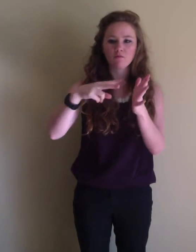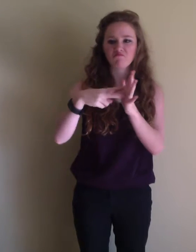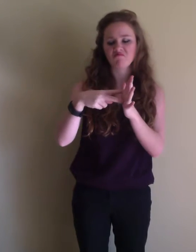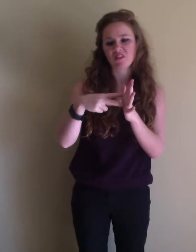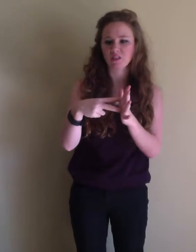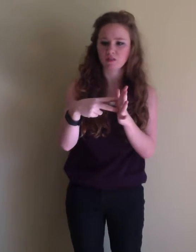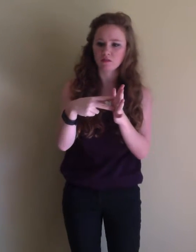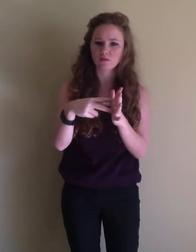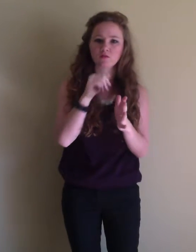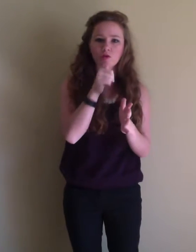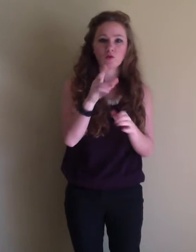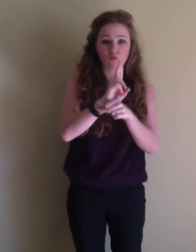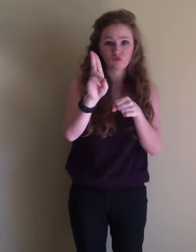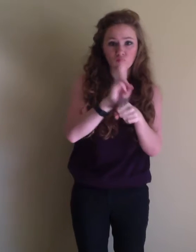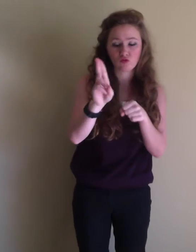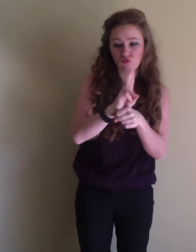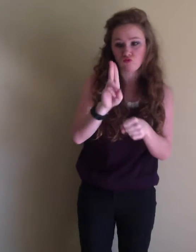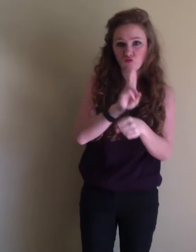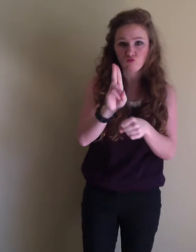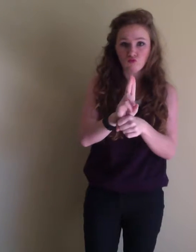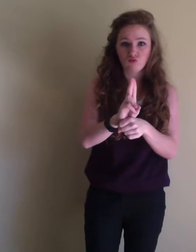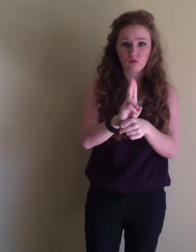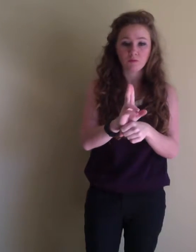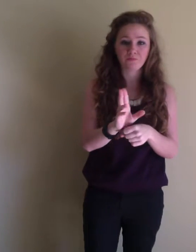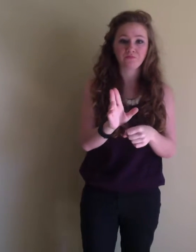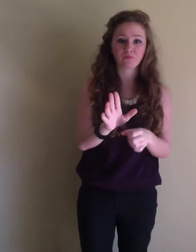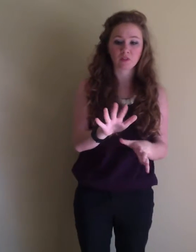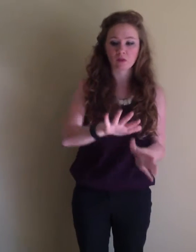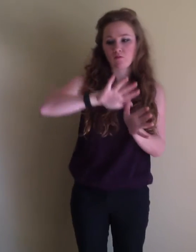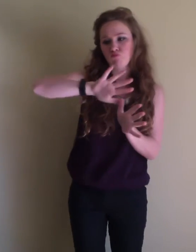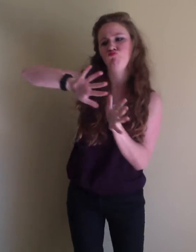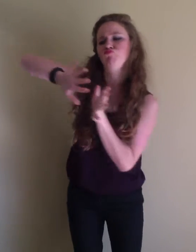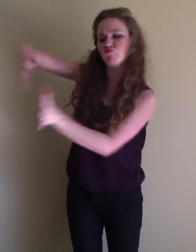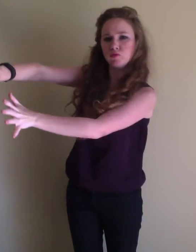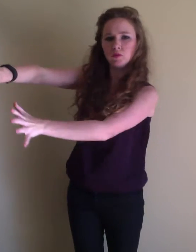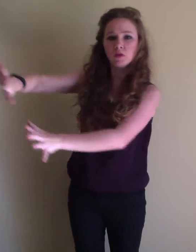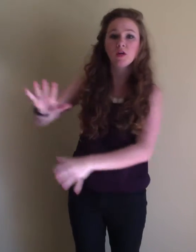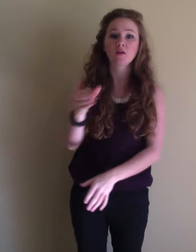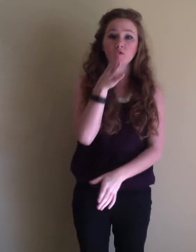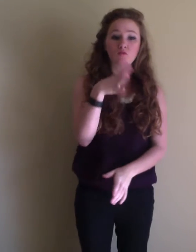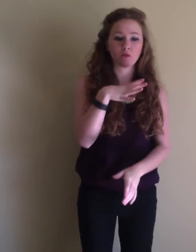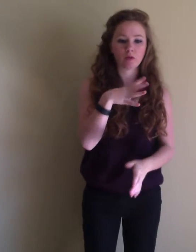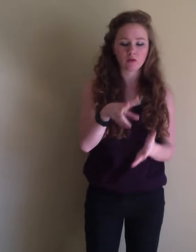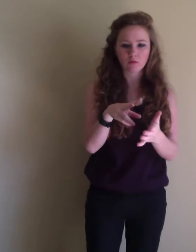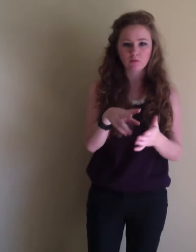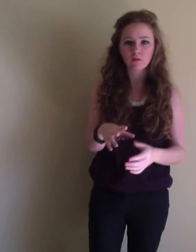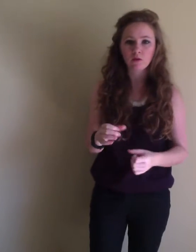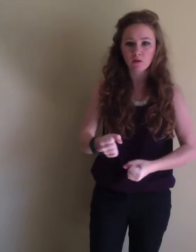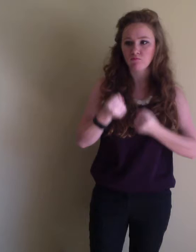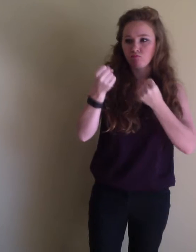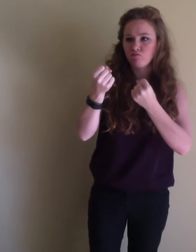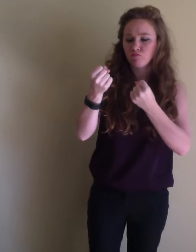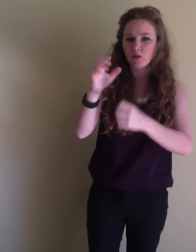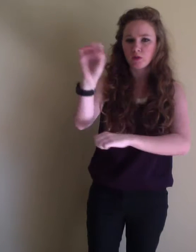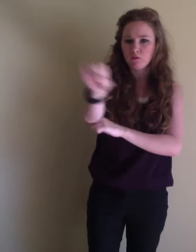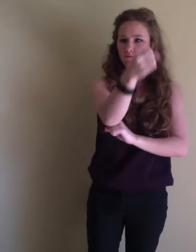this. We'll help this boycott. And the boycott was effective. Boycotts are difficult, but they're effective. You don't like school lunch? Boycott your school lunch. But it can't just